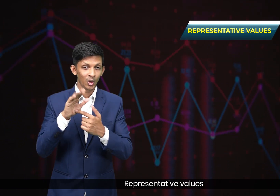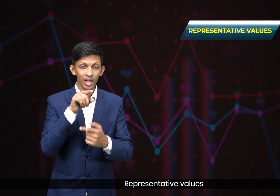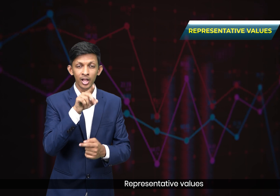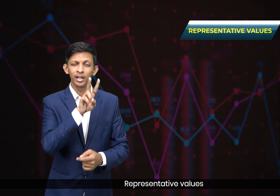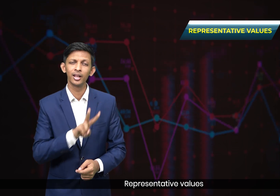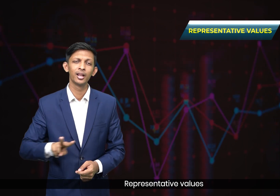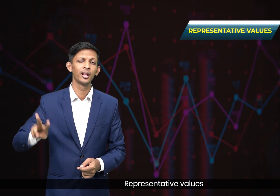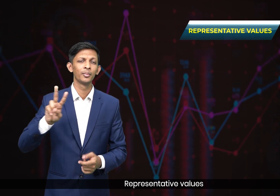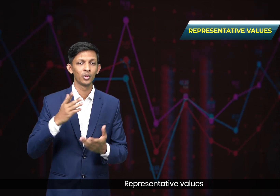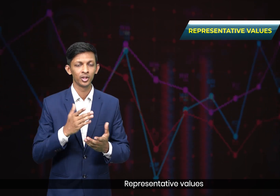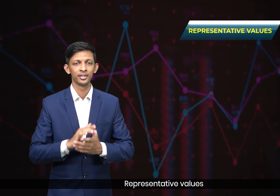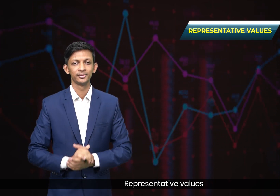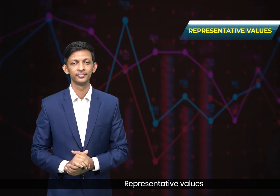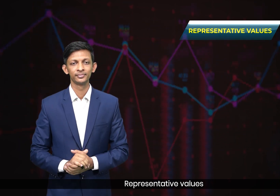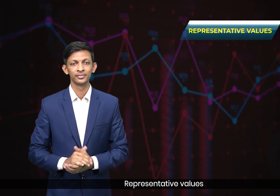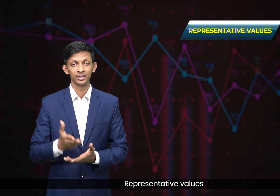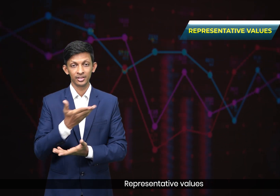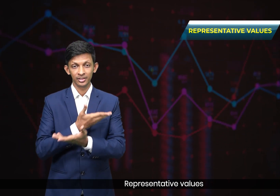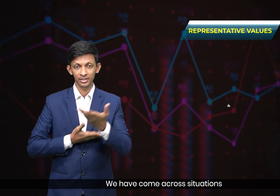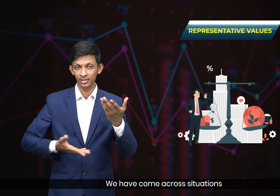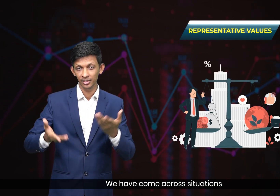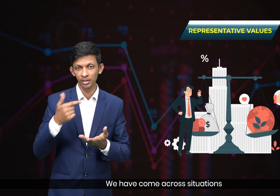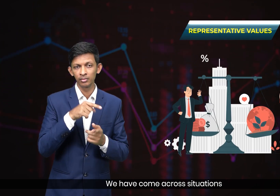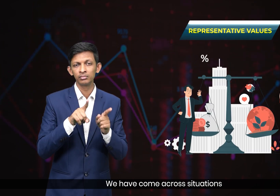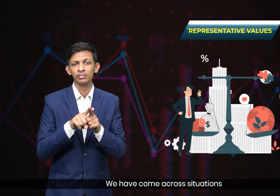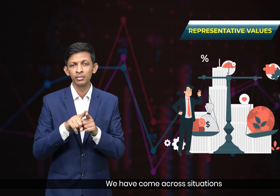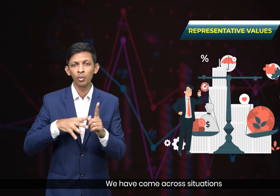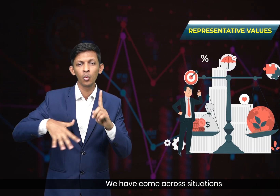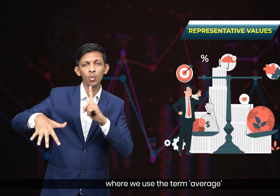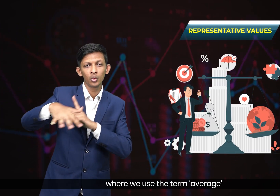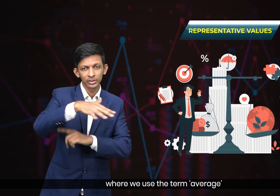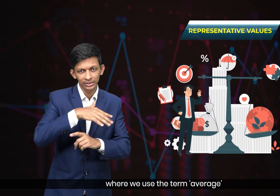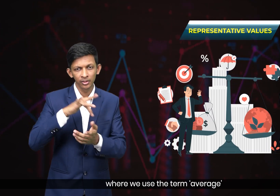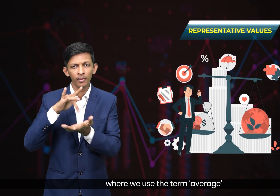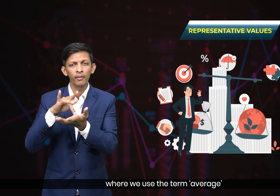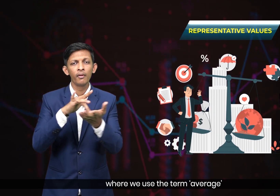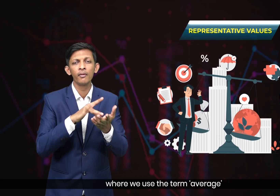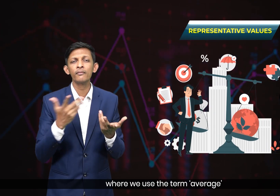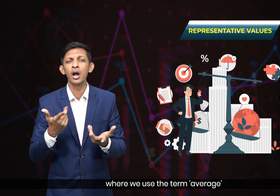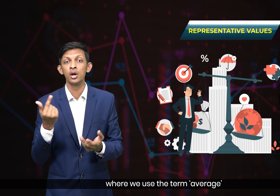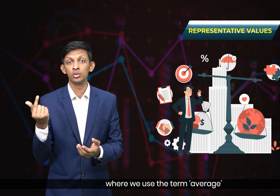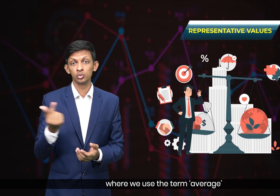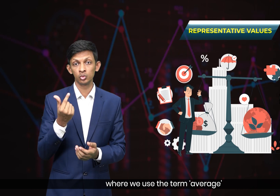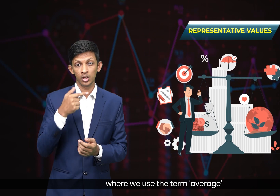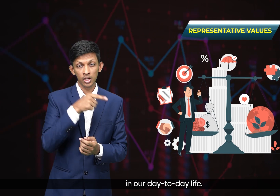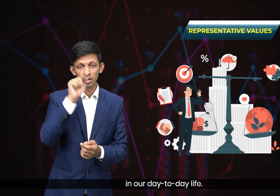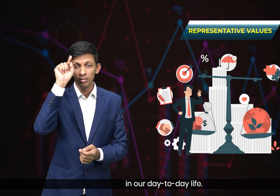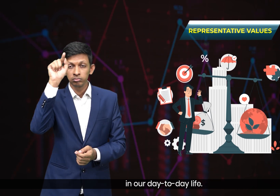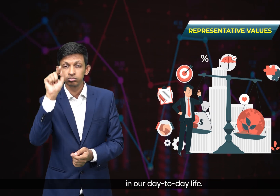Representative values. We have come across situations where we use the term average in our day-to-day